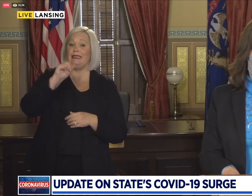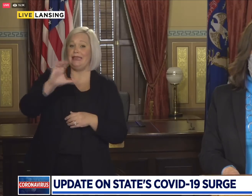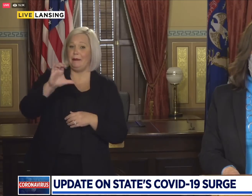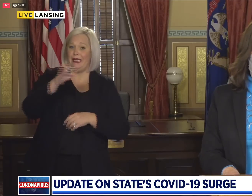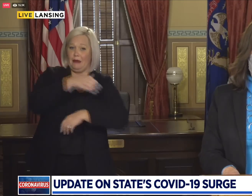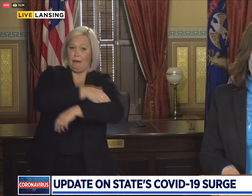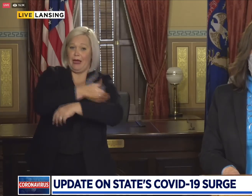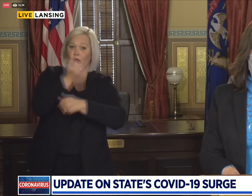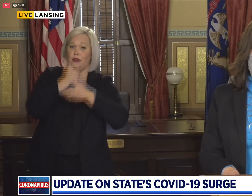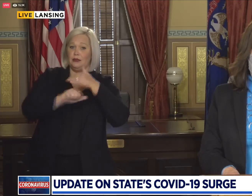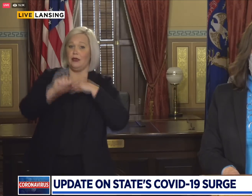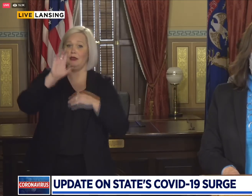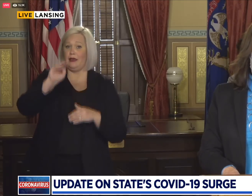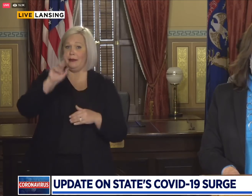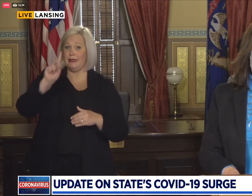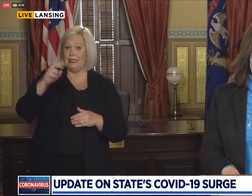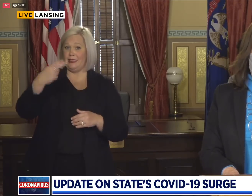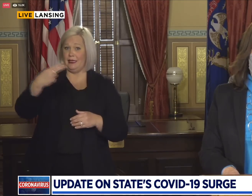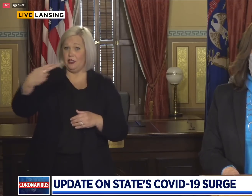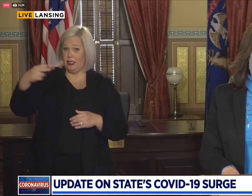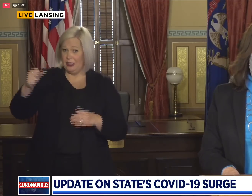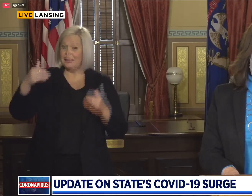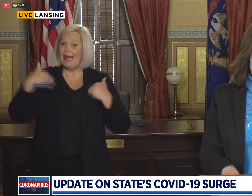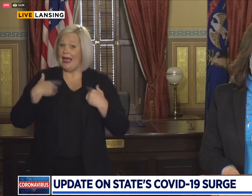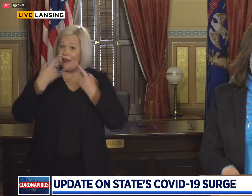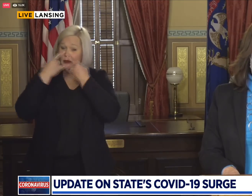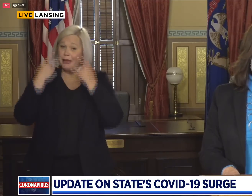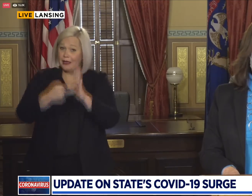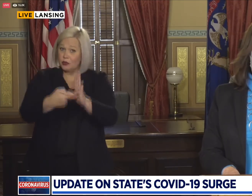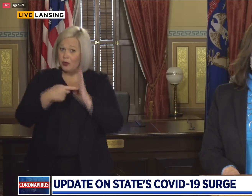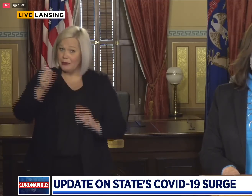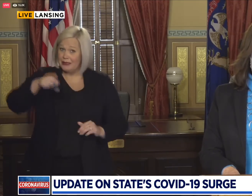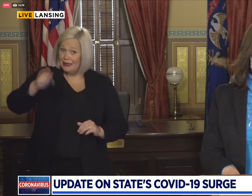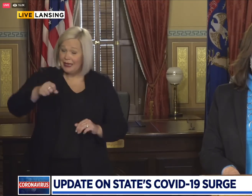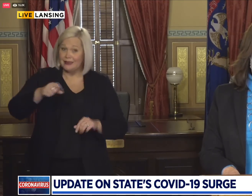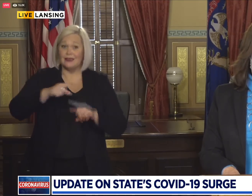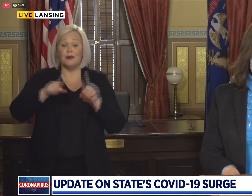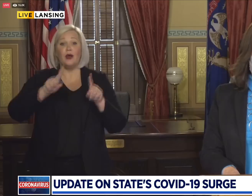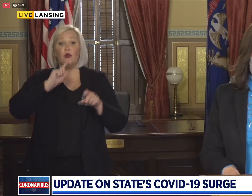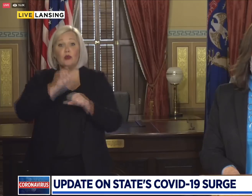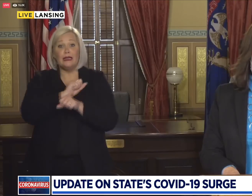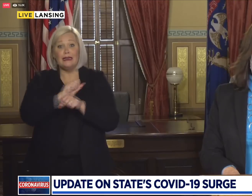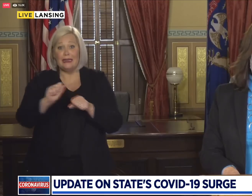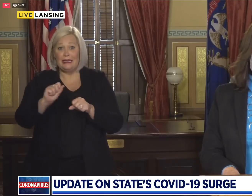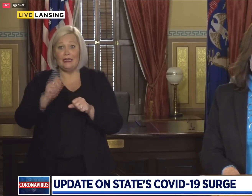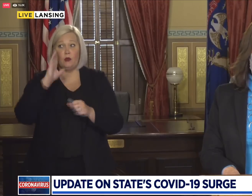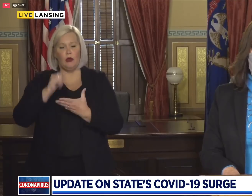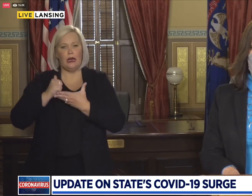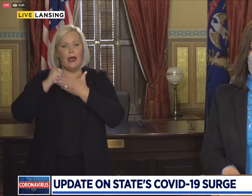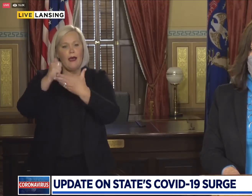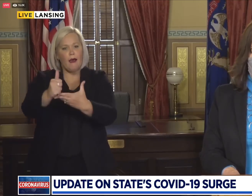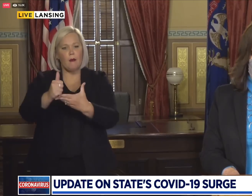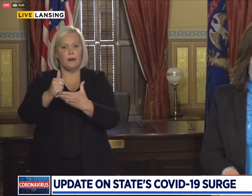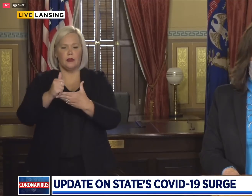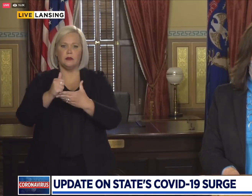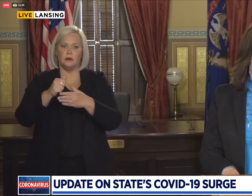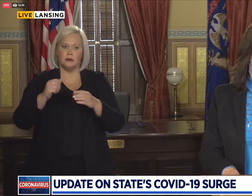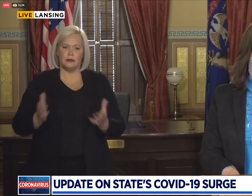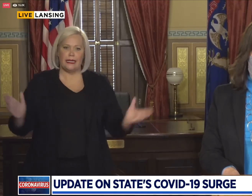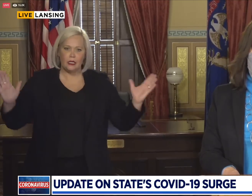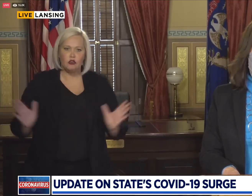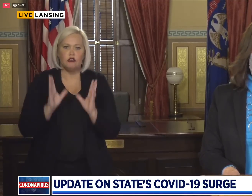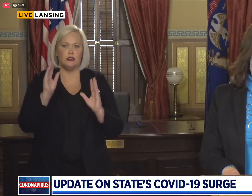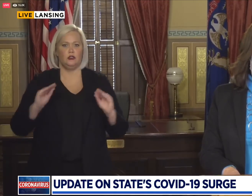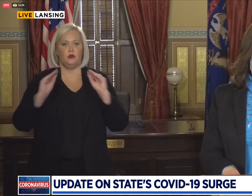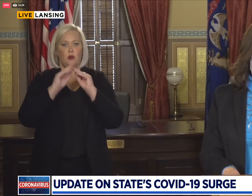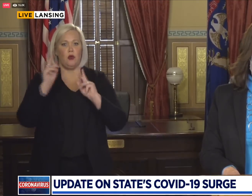Health and Human Services. But I think it would make a big difference in terms of increasing compliance and keeping people safe if we